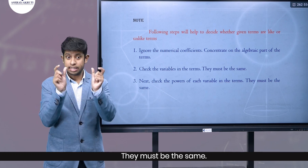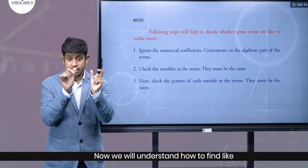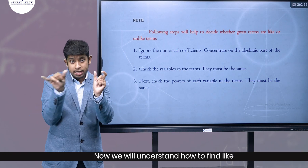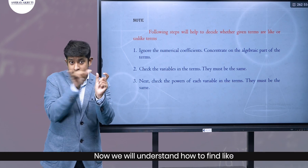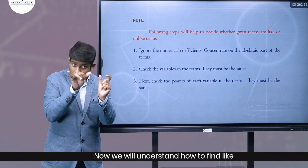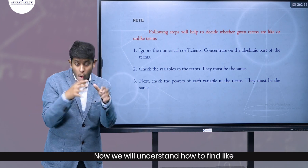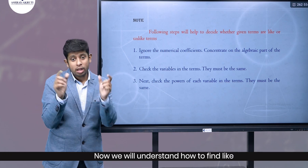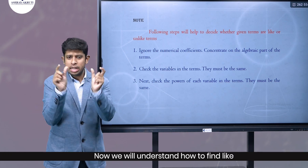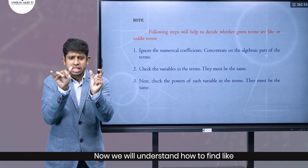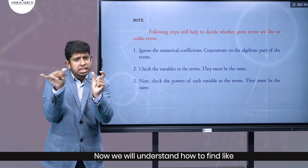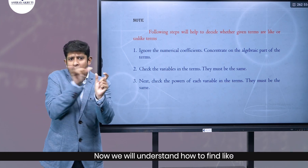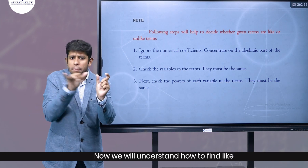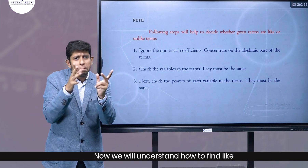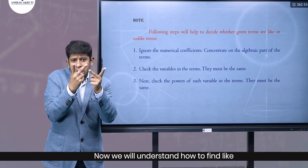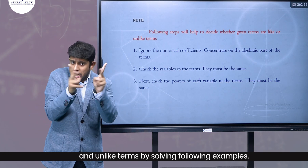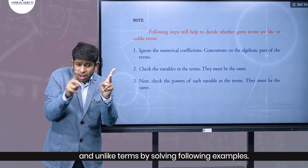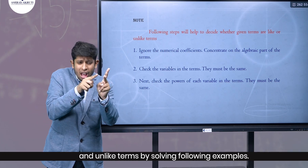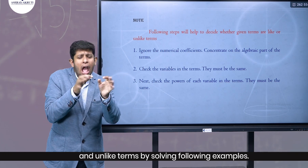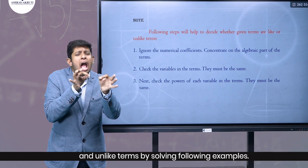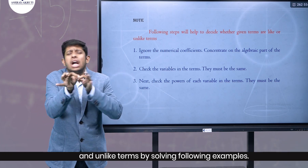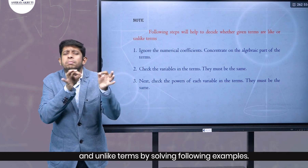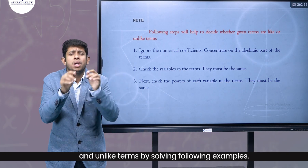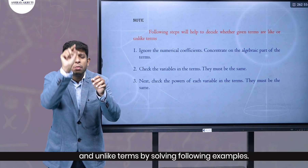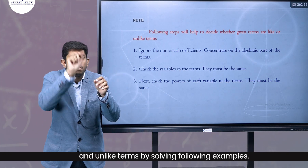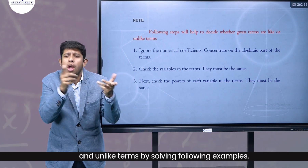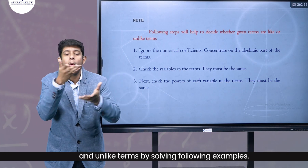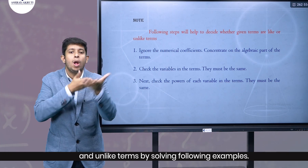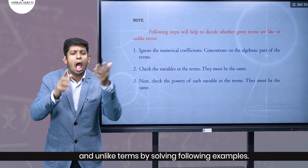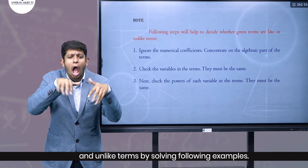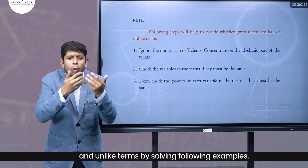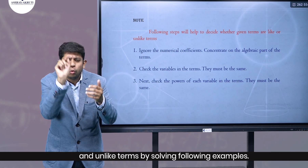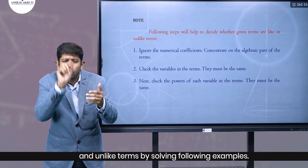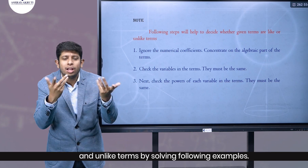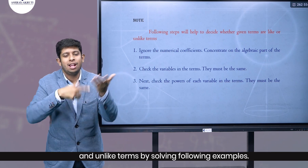Now we will understand how to find like and unlike terms by solving following examples.